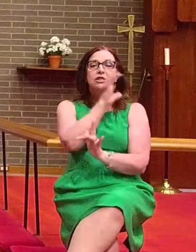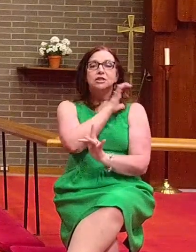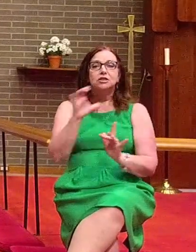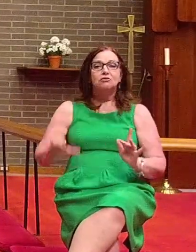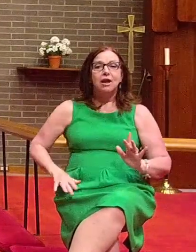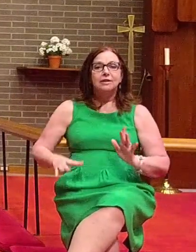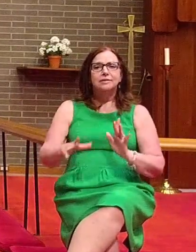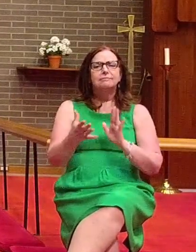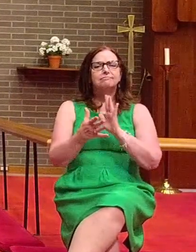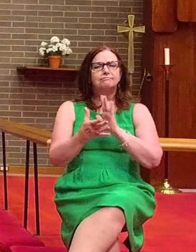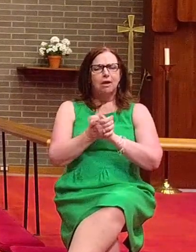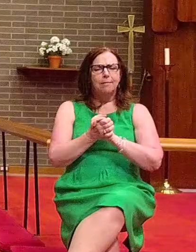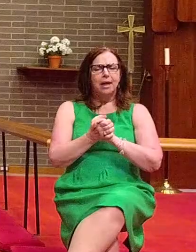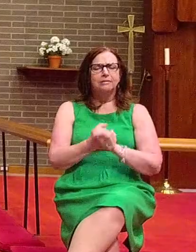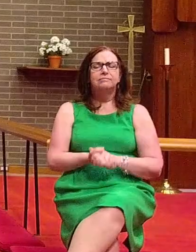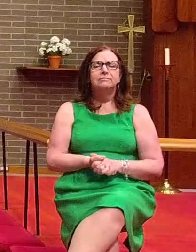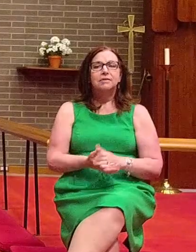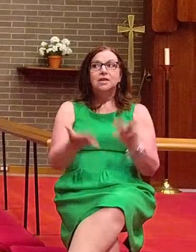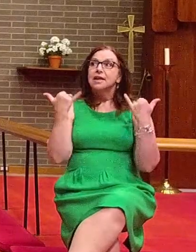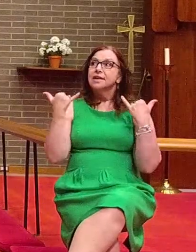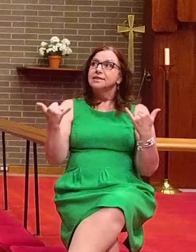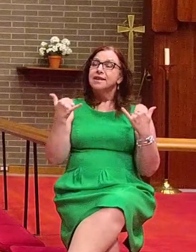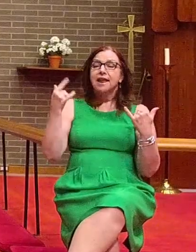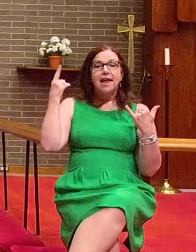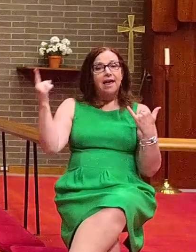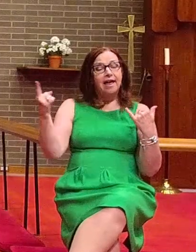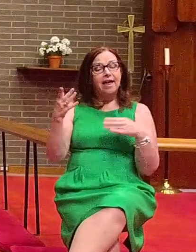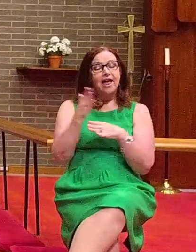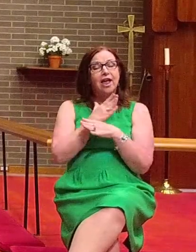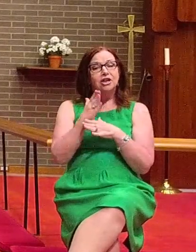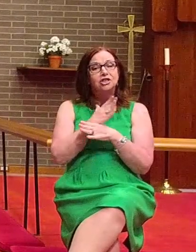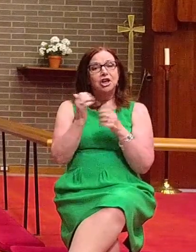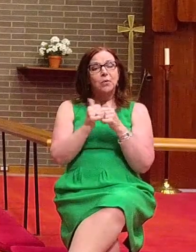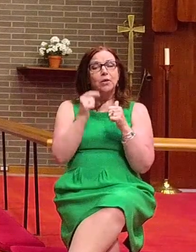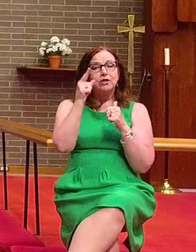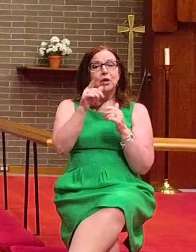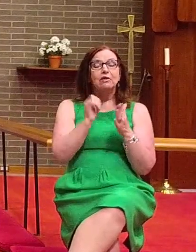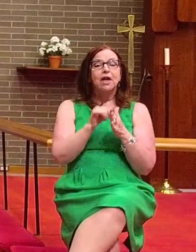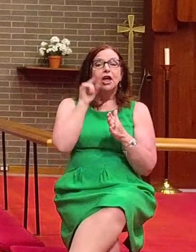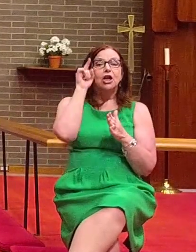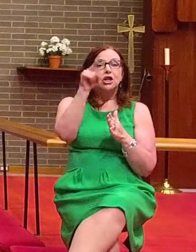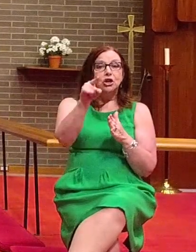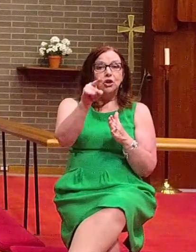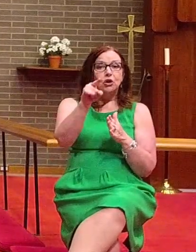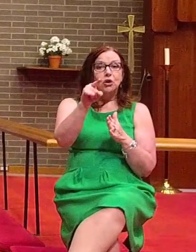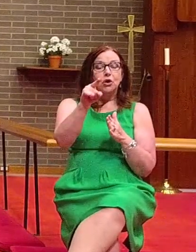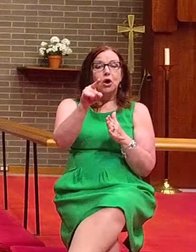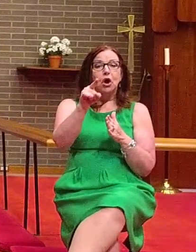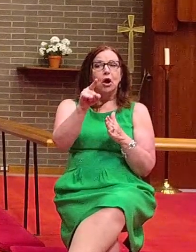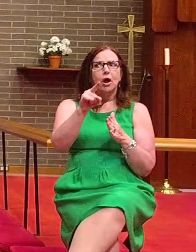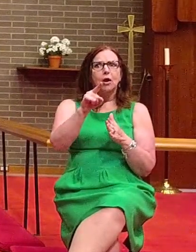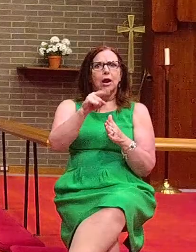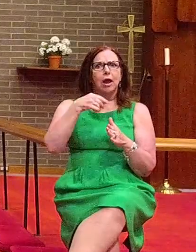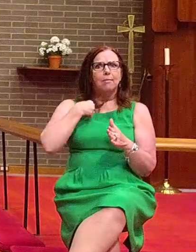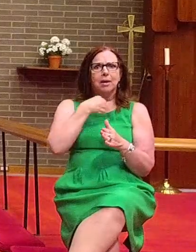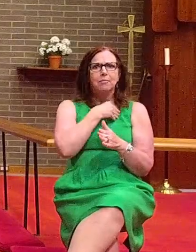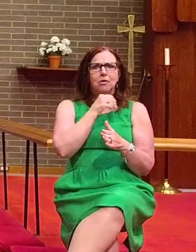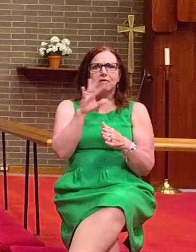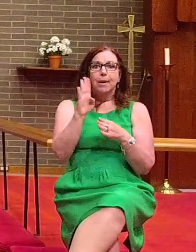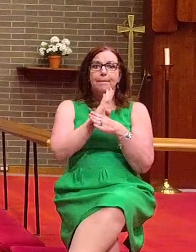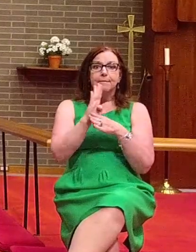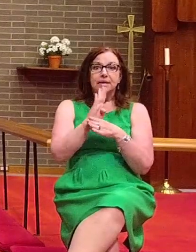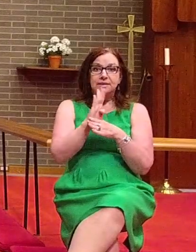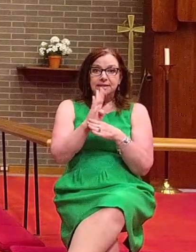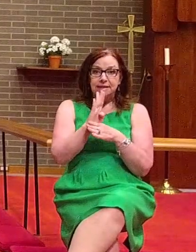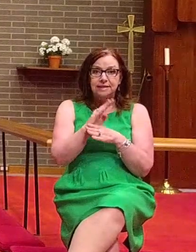Amen. Today, I'm going to share with you that you are a part of a business.